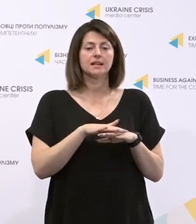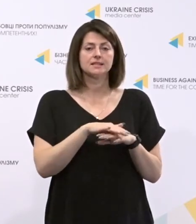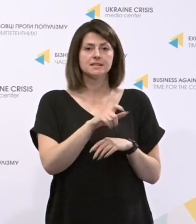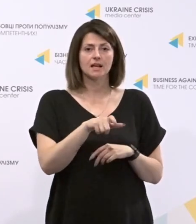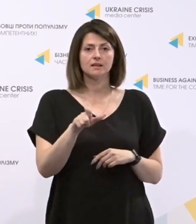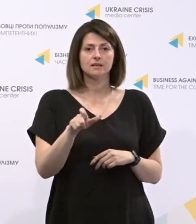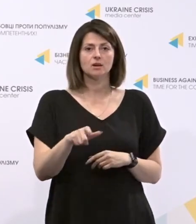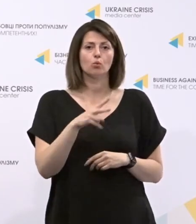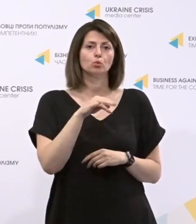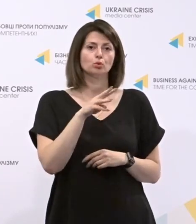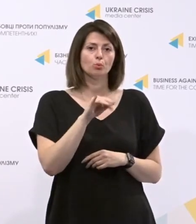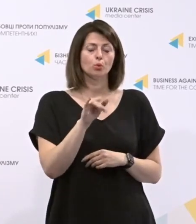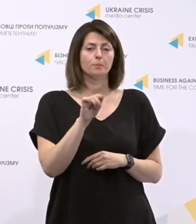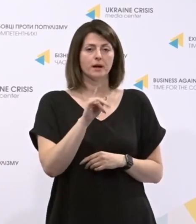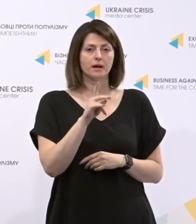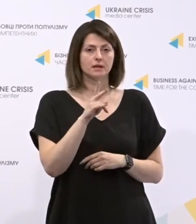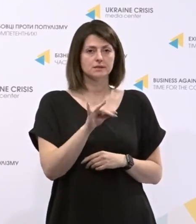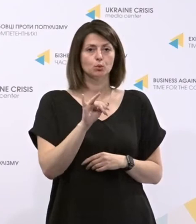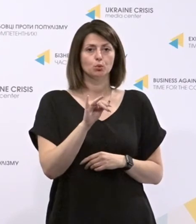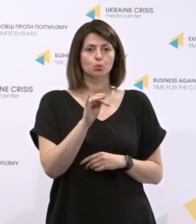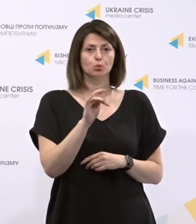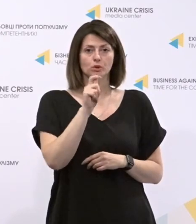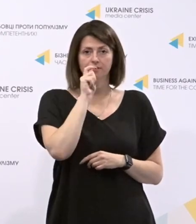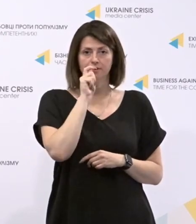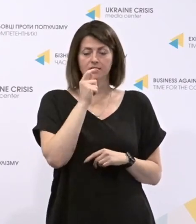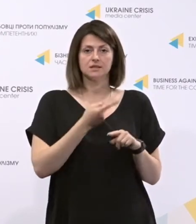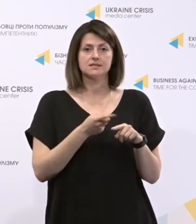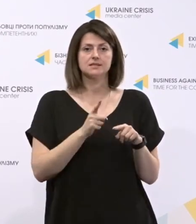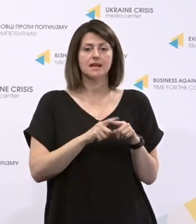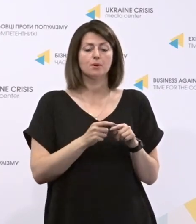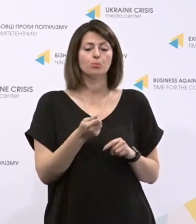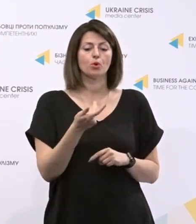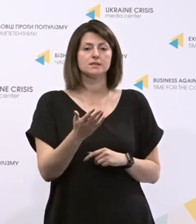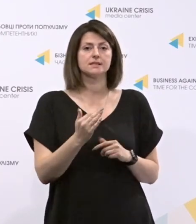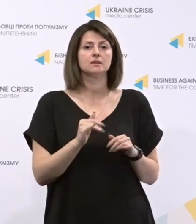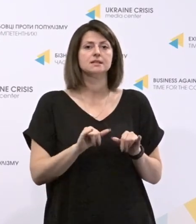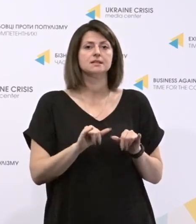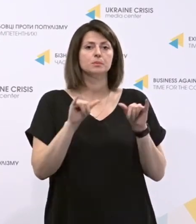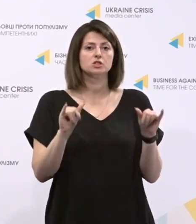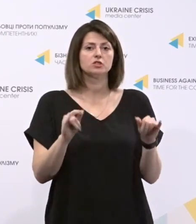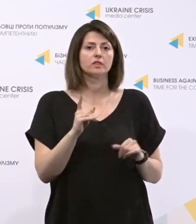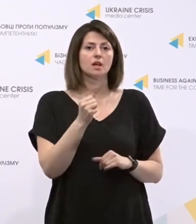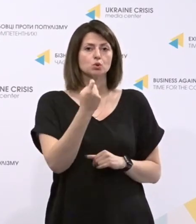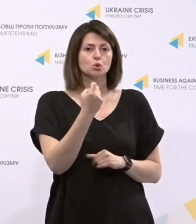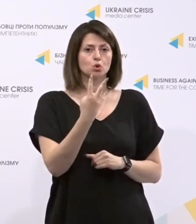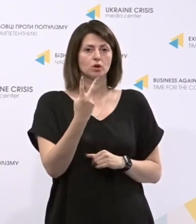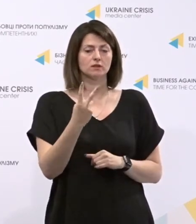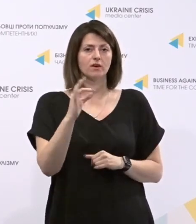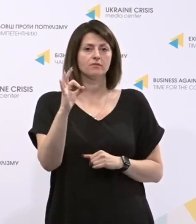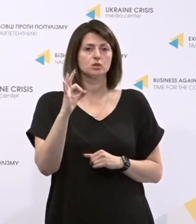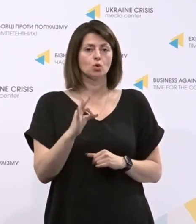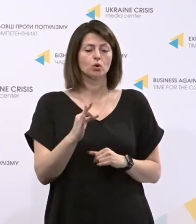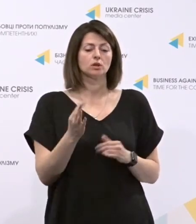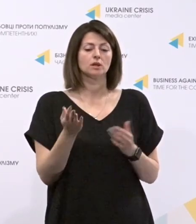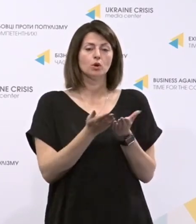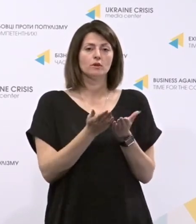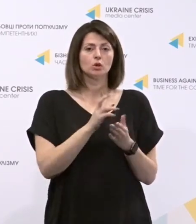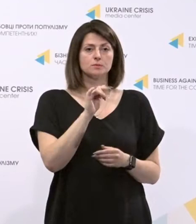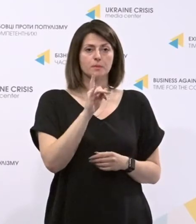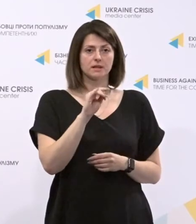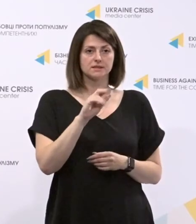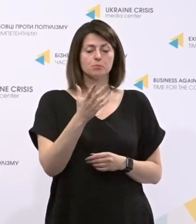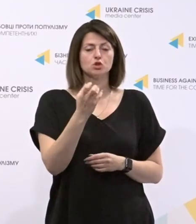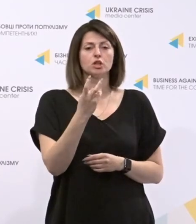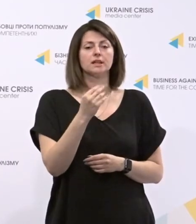142% increase in April compared with March, and another 32% increase in May compared